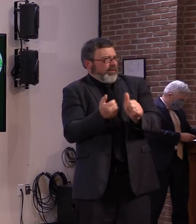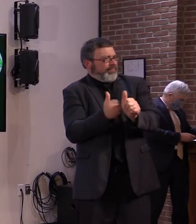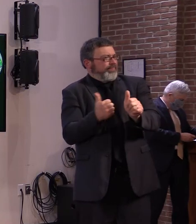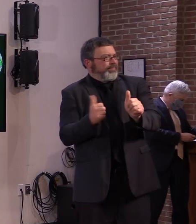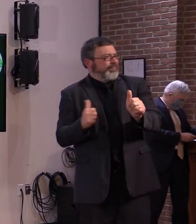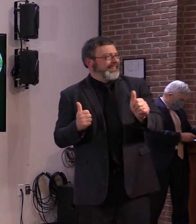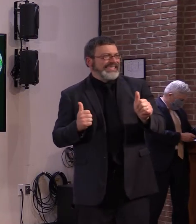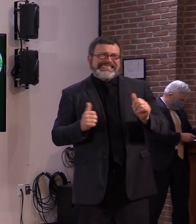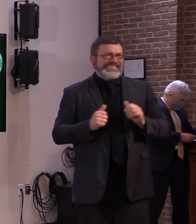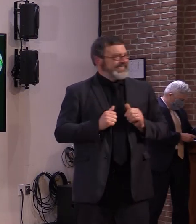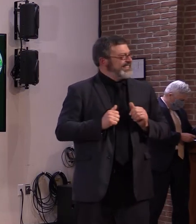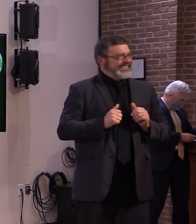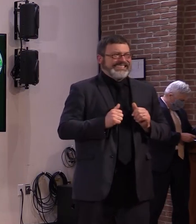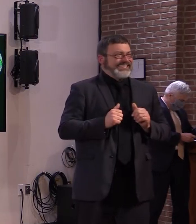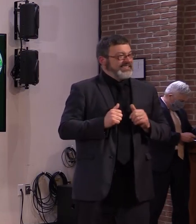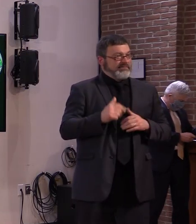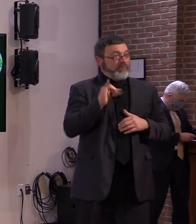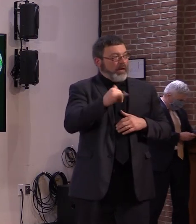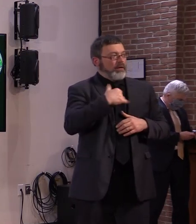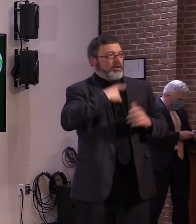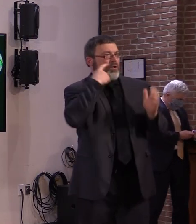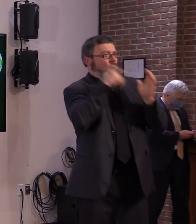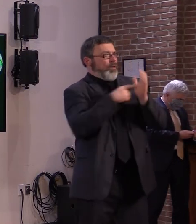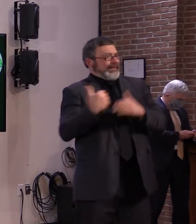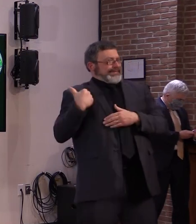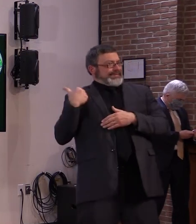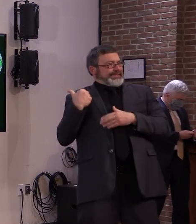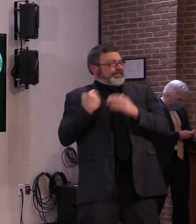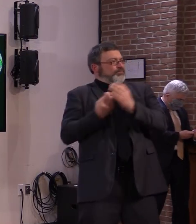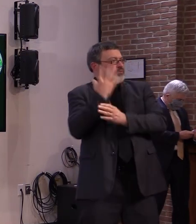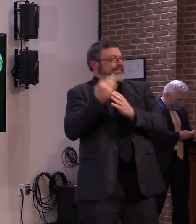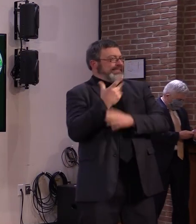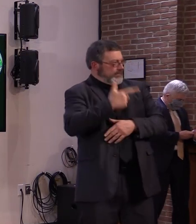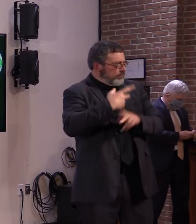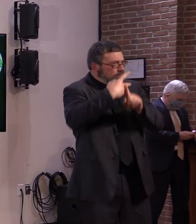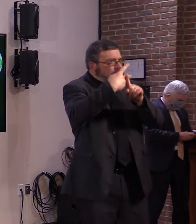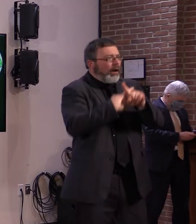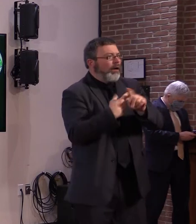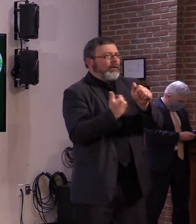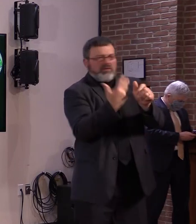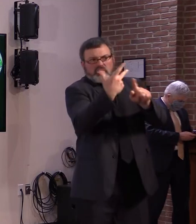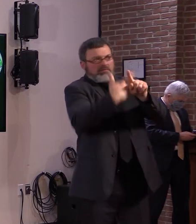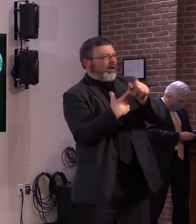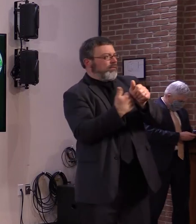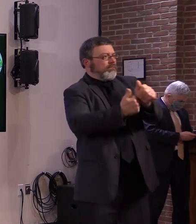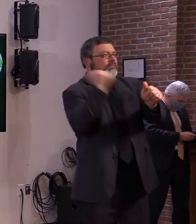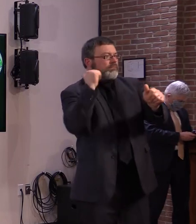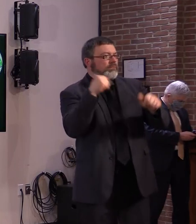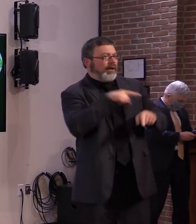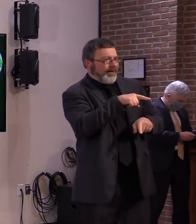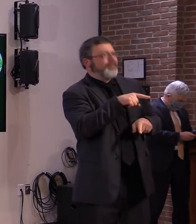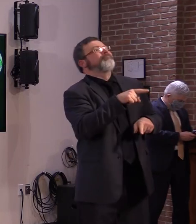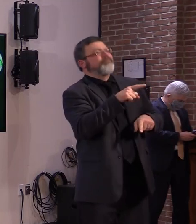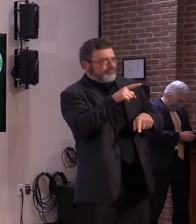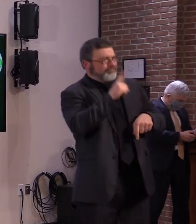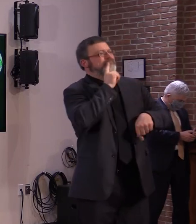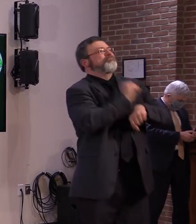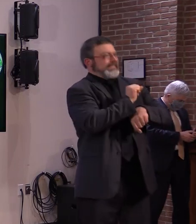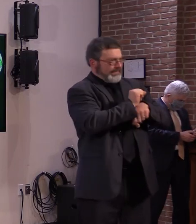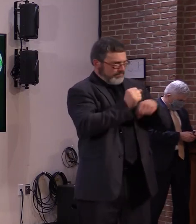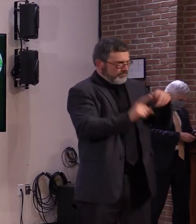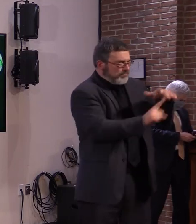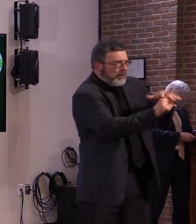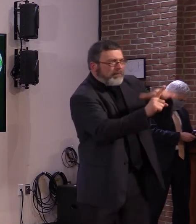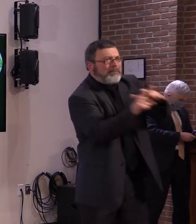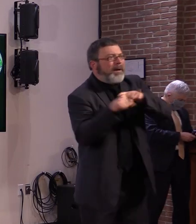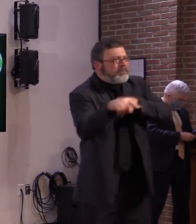led to regression of developmental milestones for our children with special health needs who missed out on much needed services. Educators have